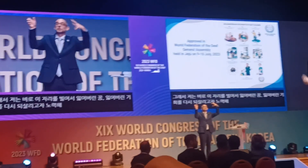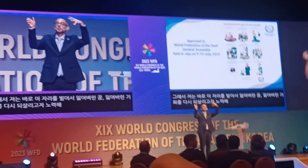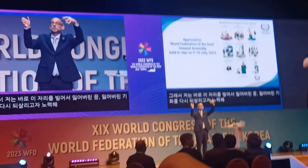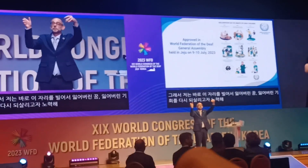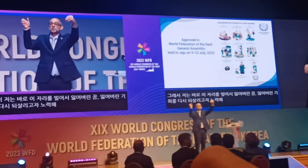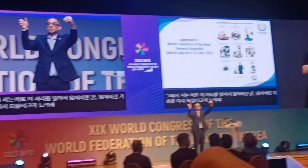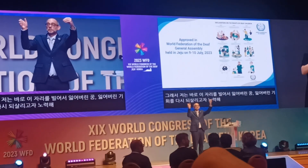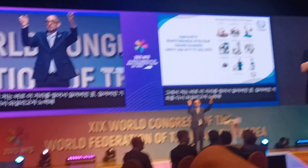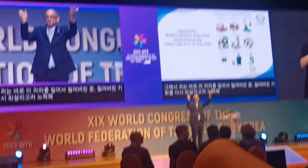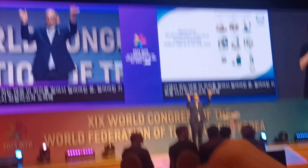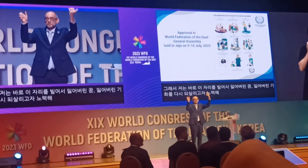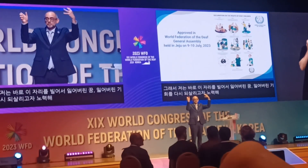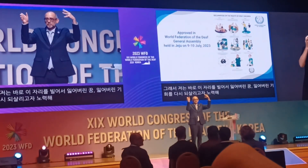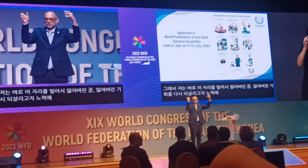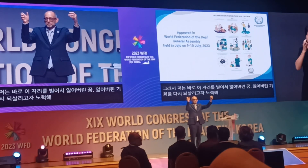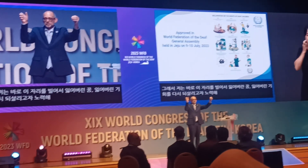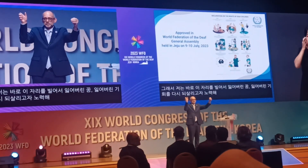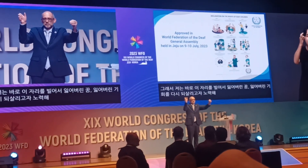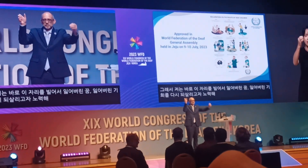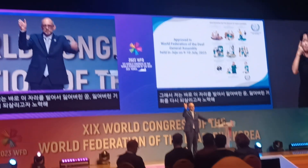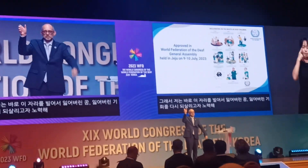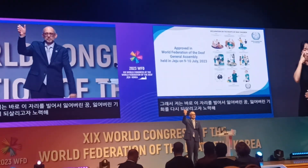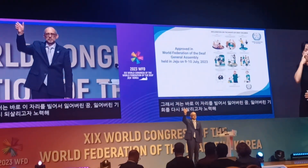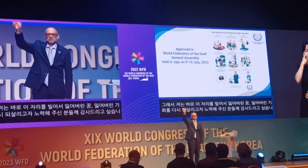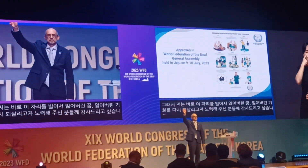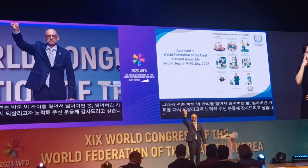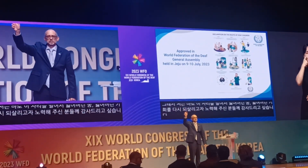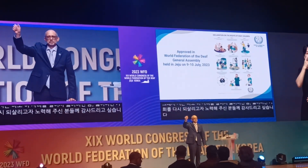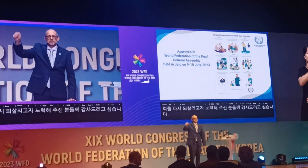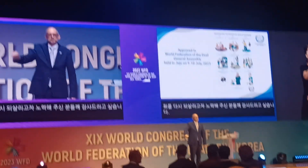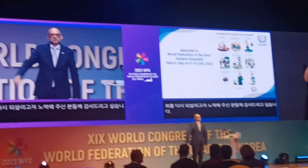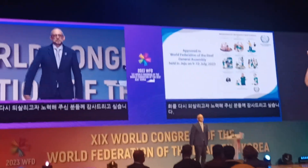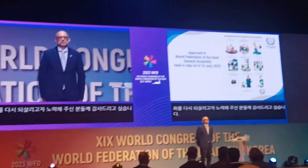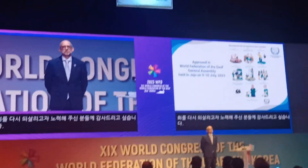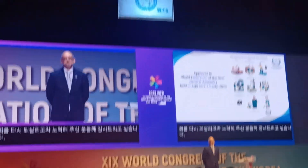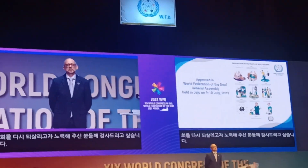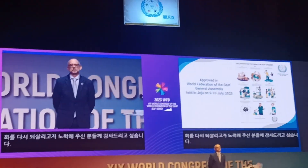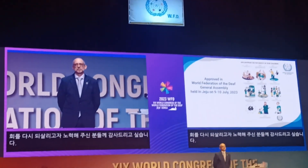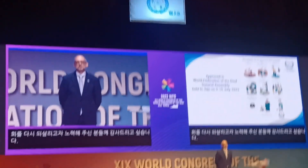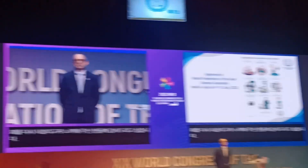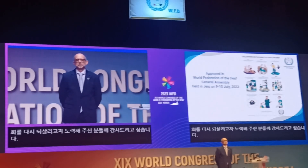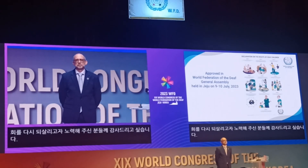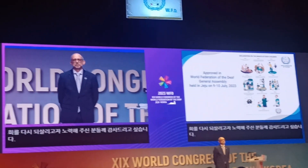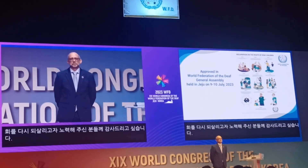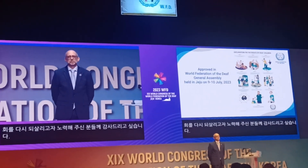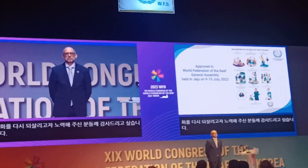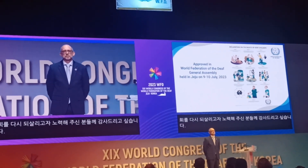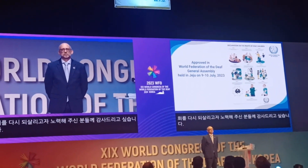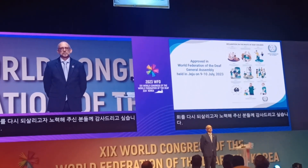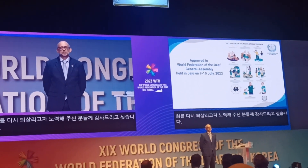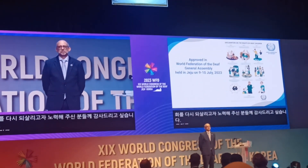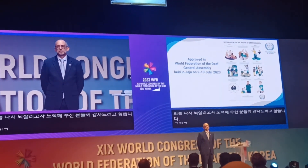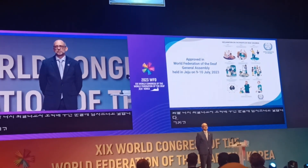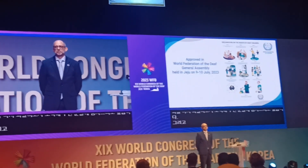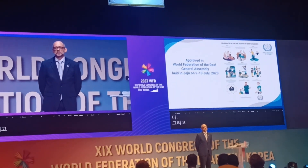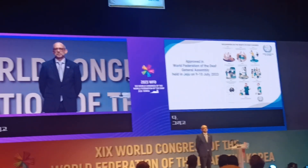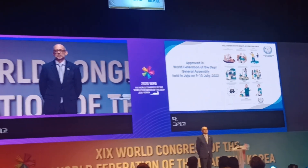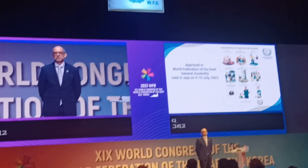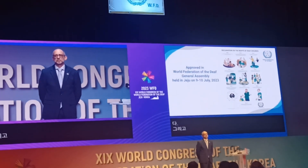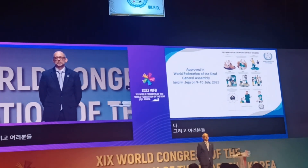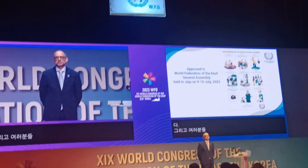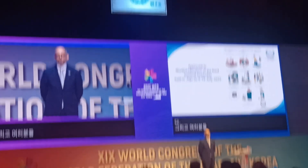to show the idea that light can overcome darkness. We'll now have a moment of silence.